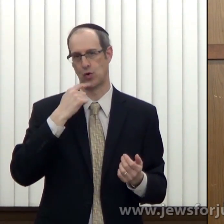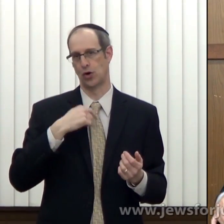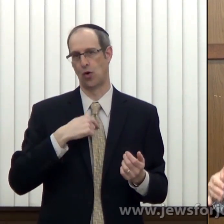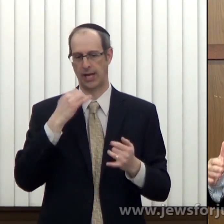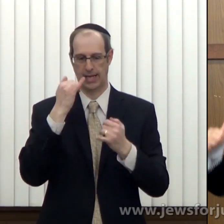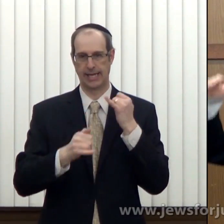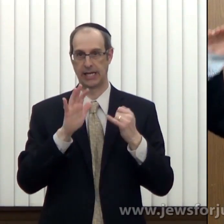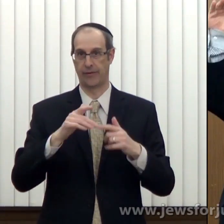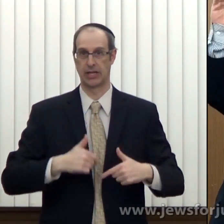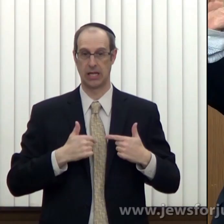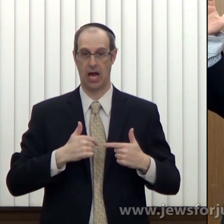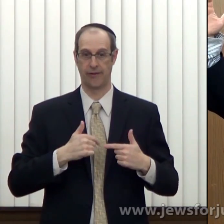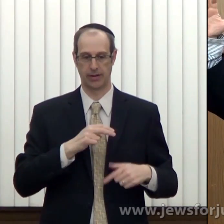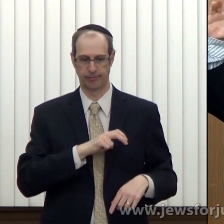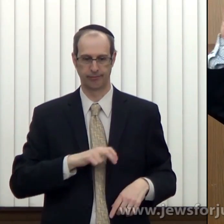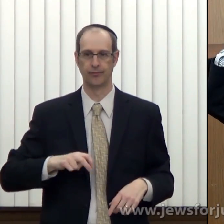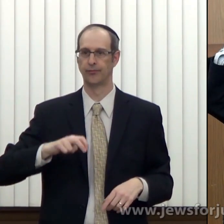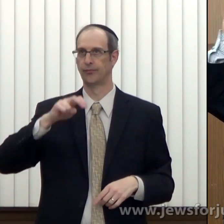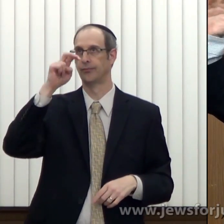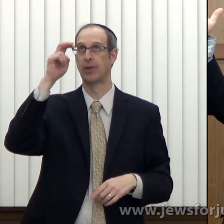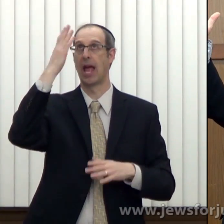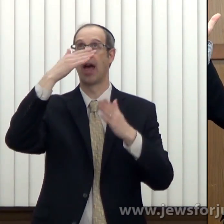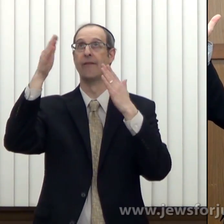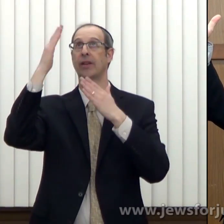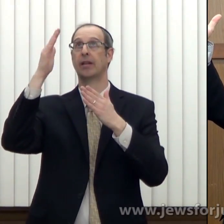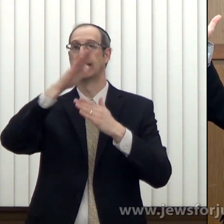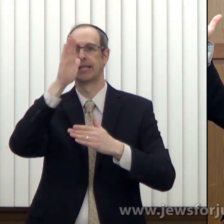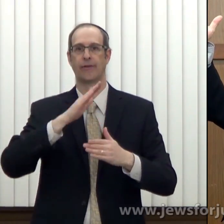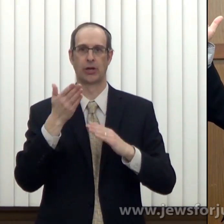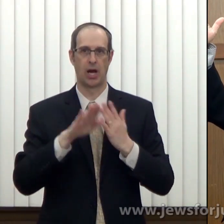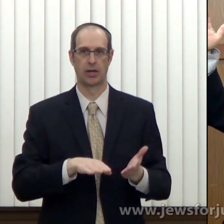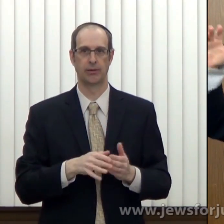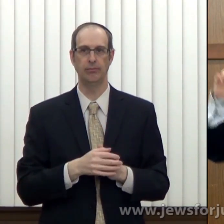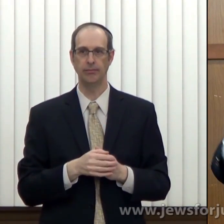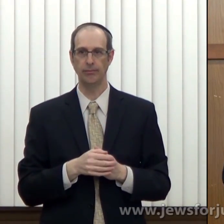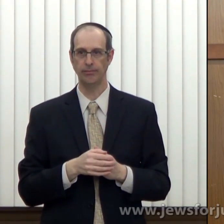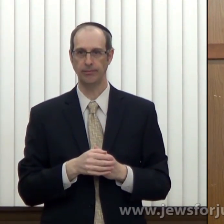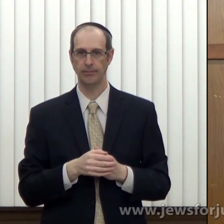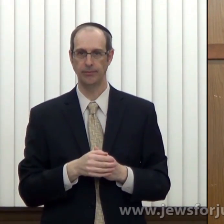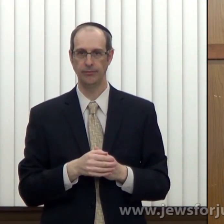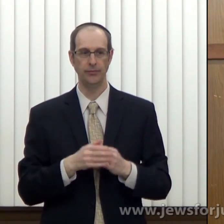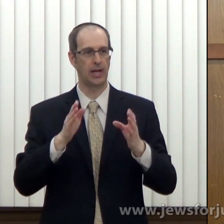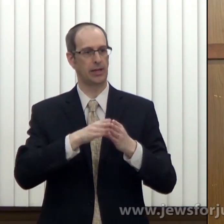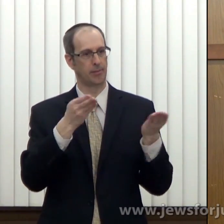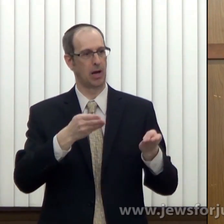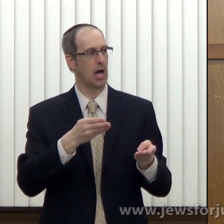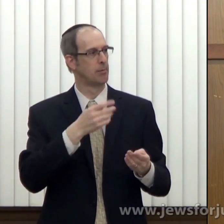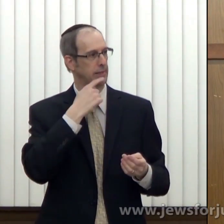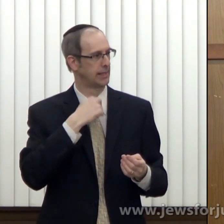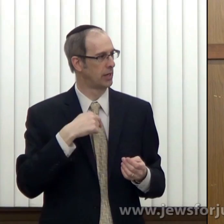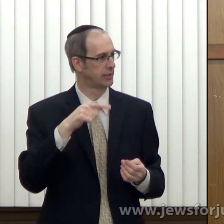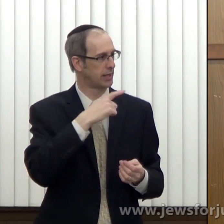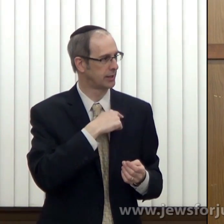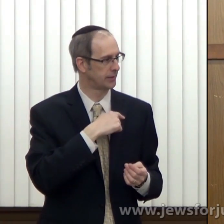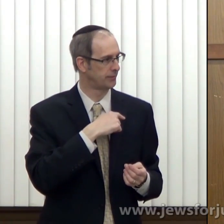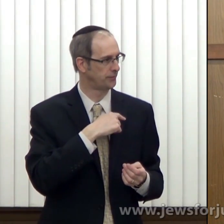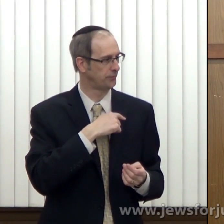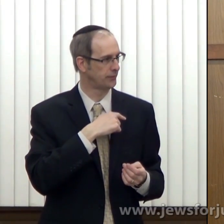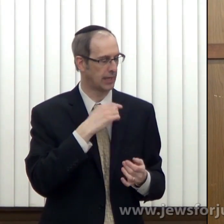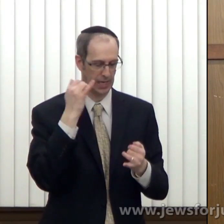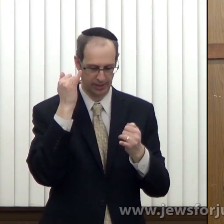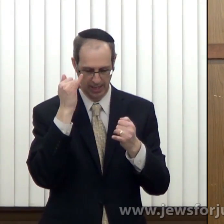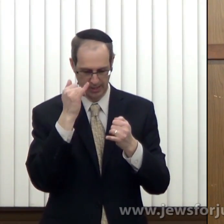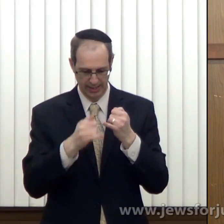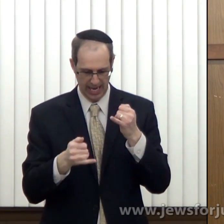life, he went up to heaven, never died. And the Bible tells us in the